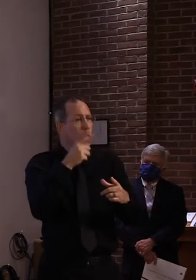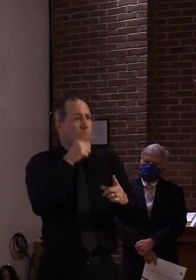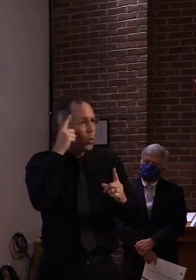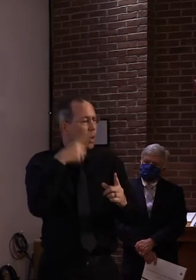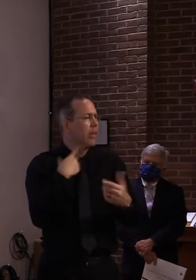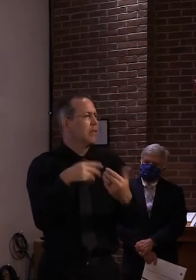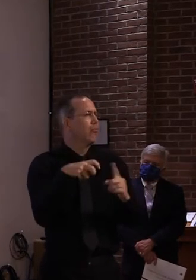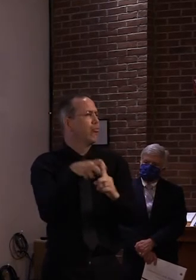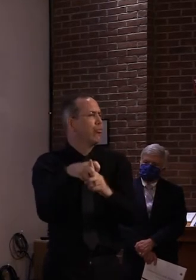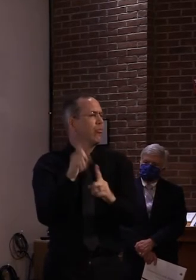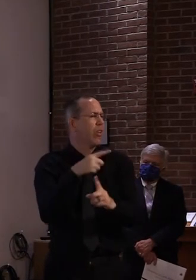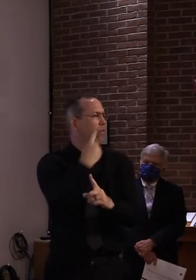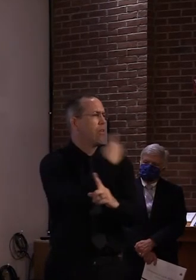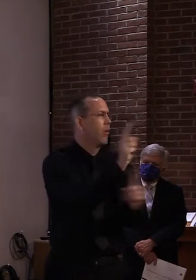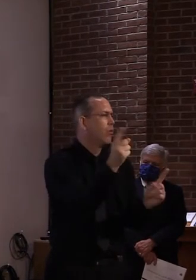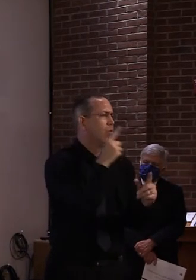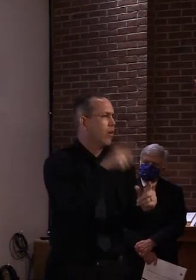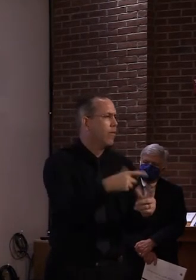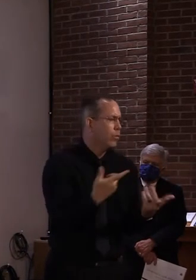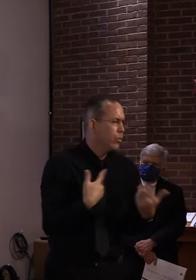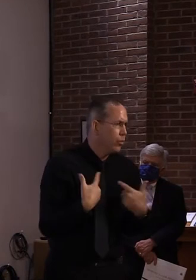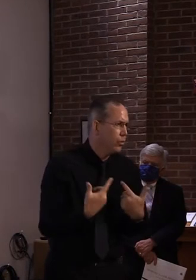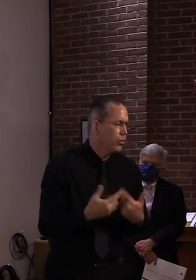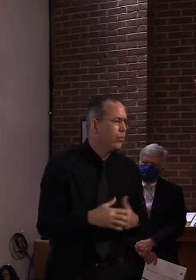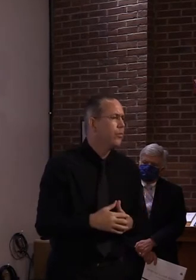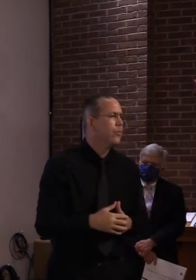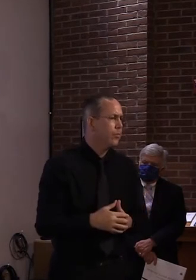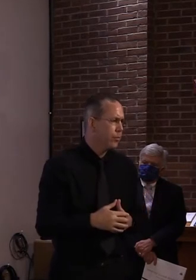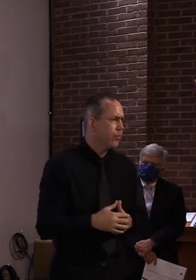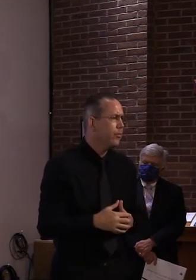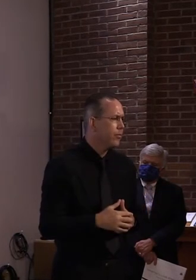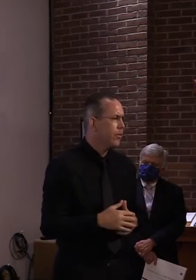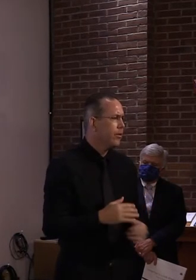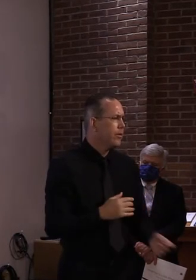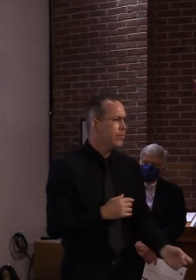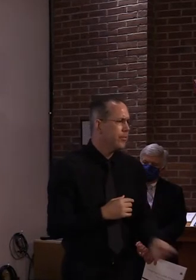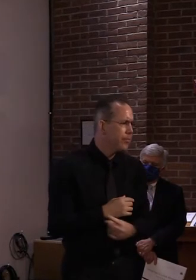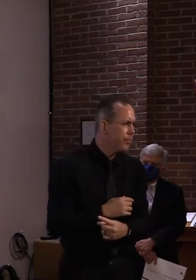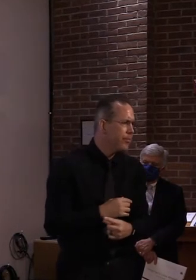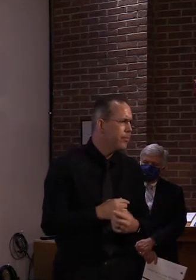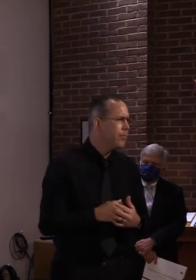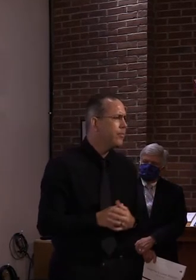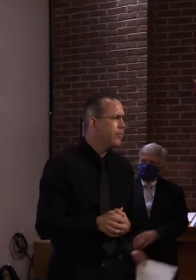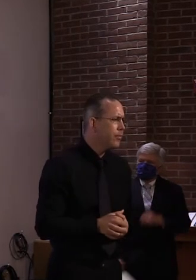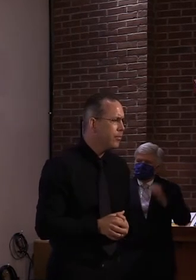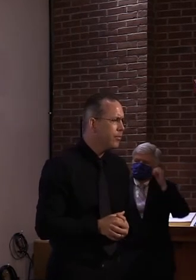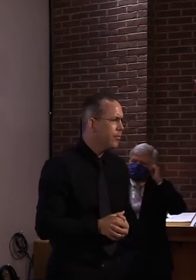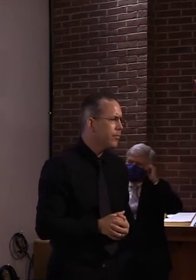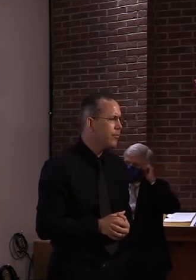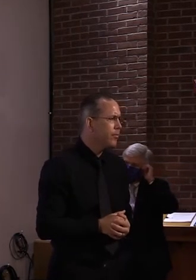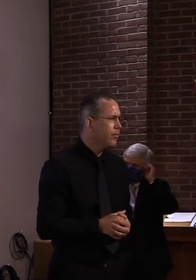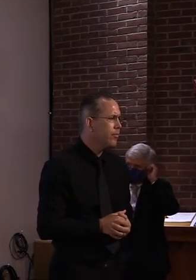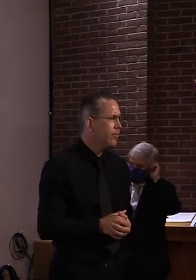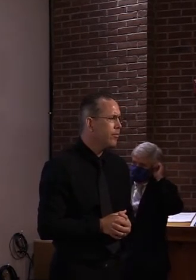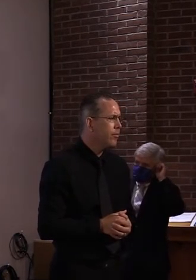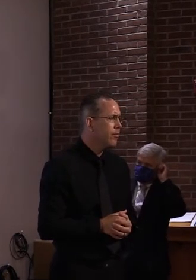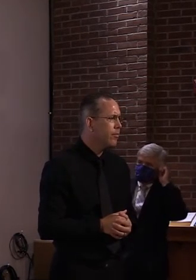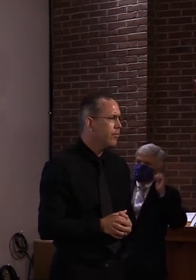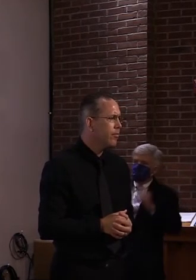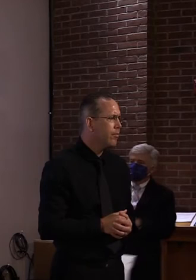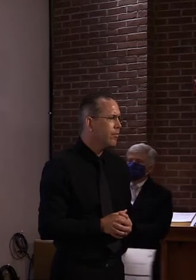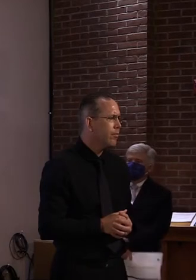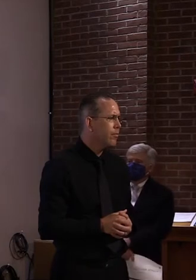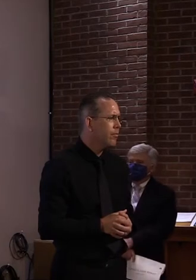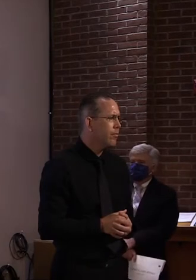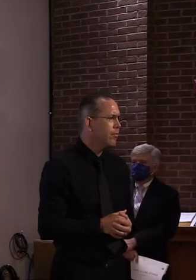Do you understand that some taxpayers rather make their own decisions rather than the old government adage, trust us? I